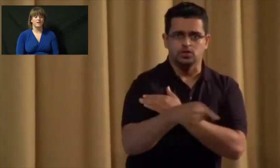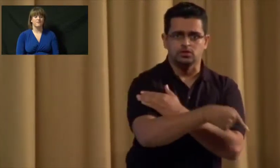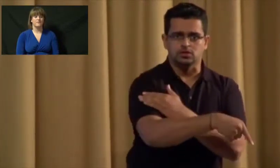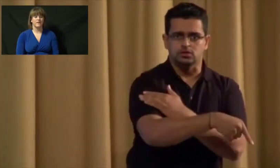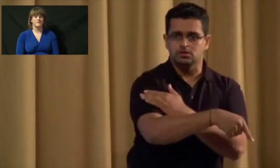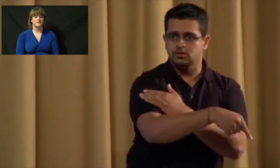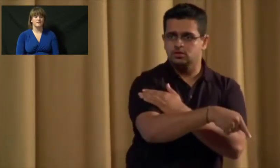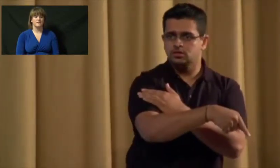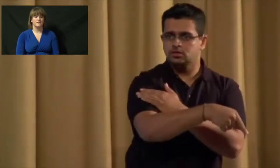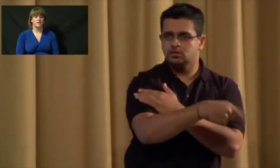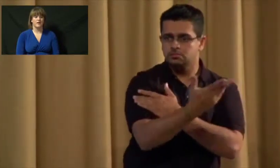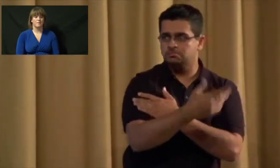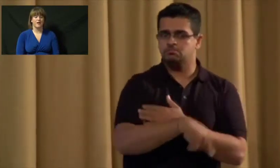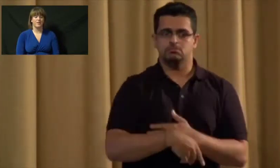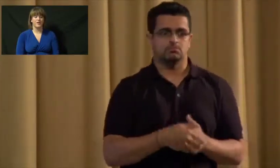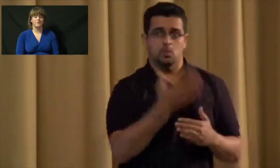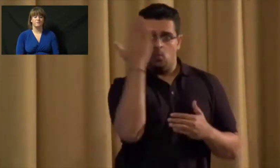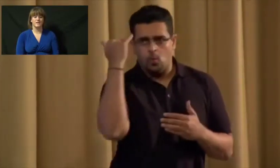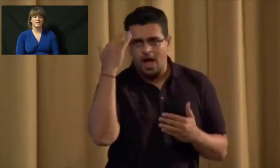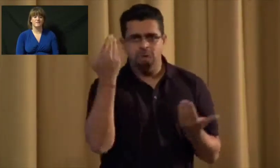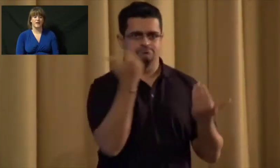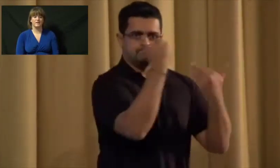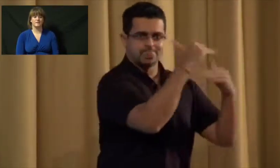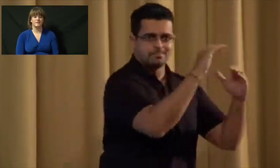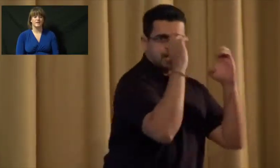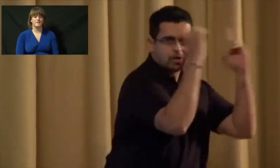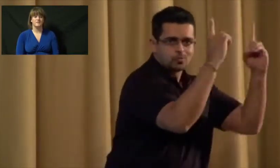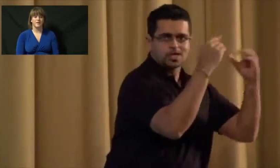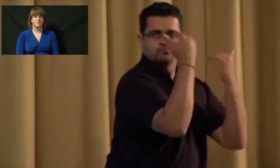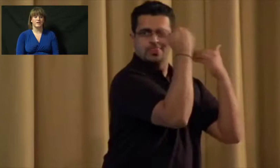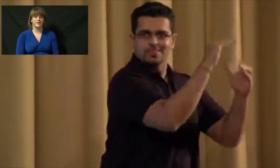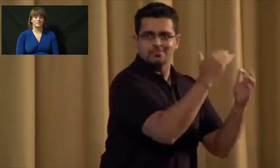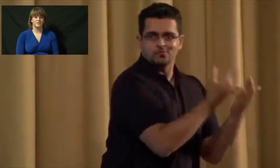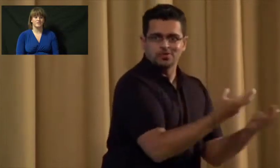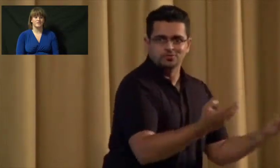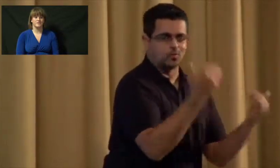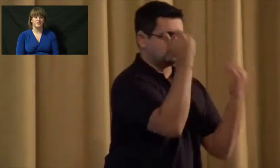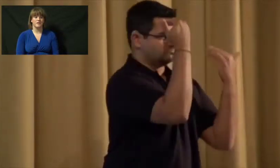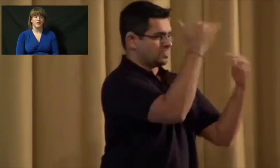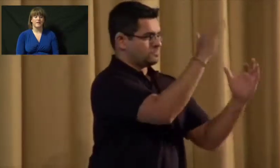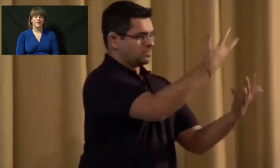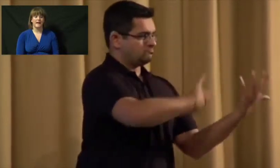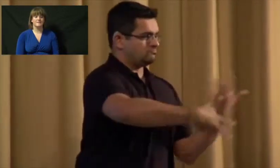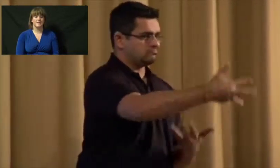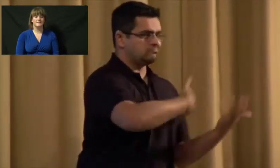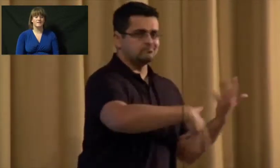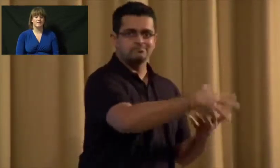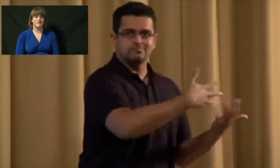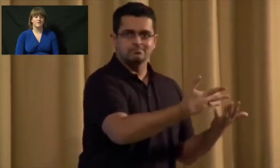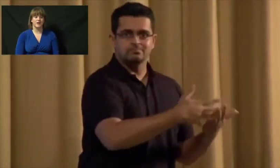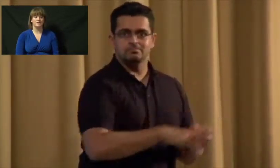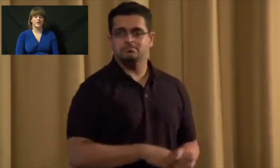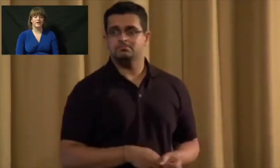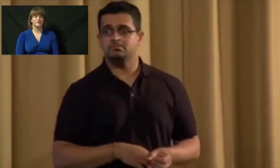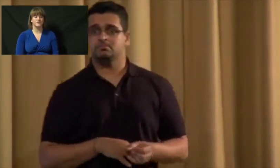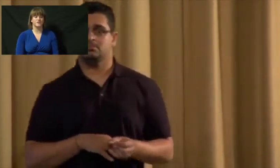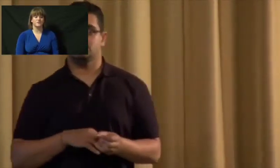live in, a third of them live in developing countries. That sets limits for education and